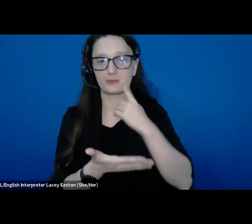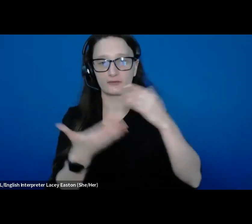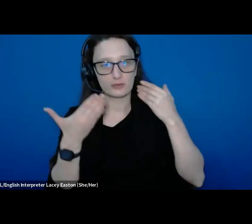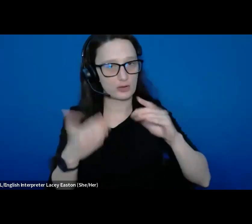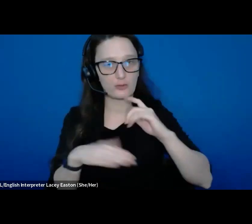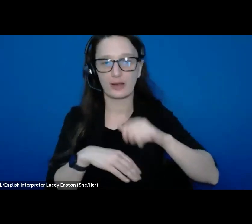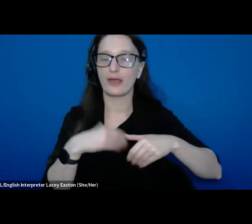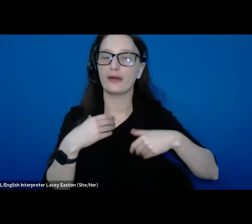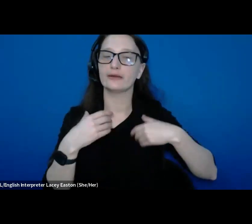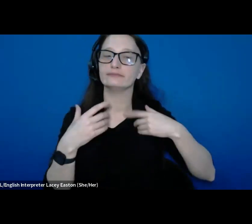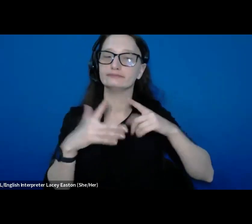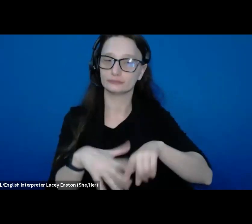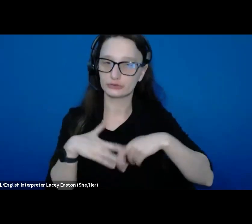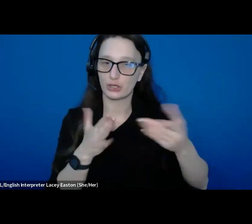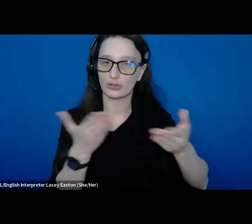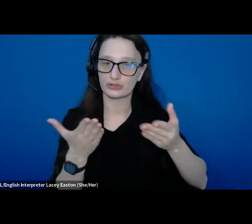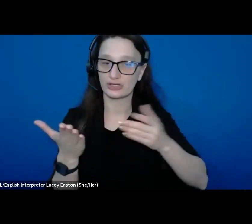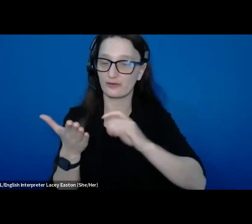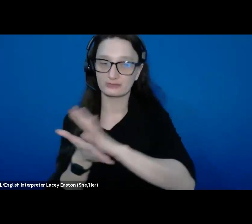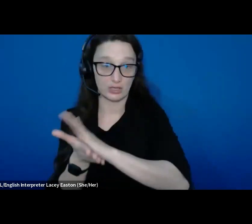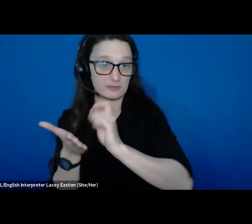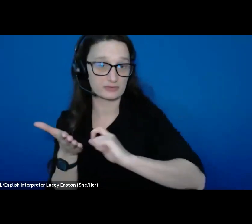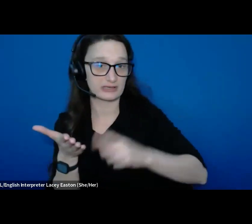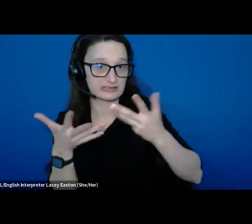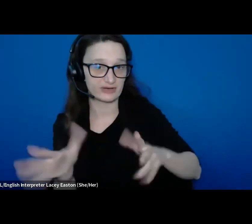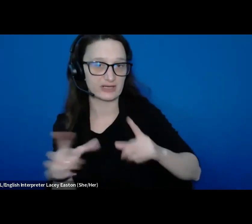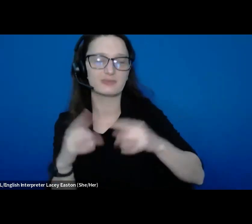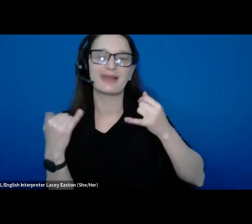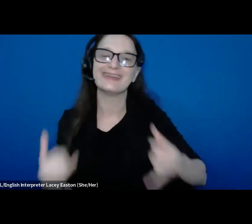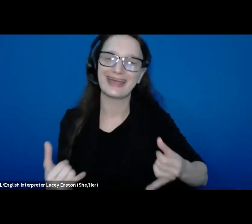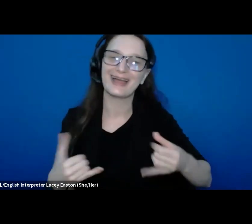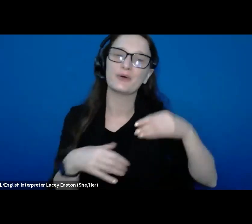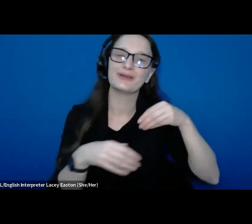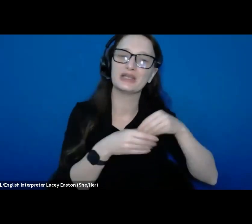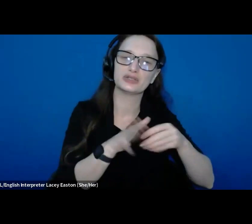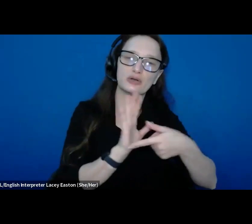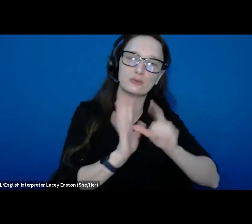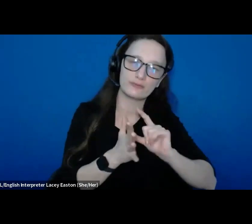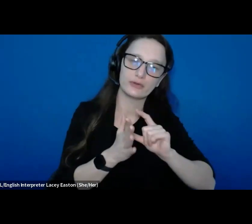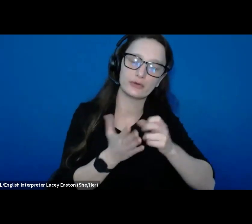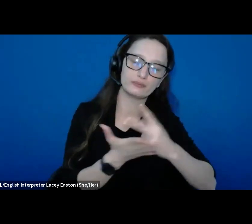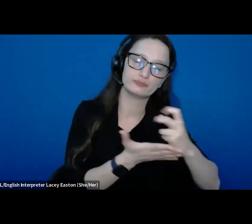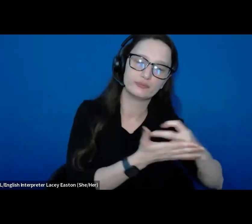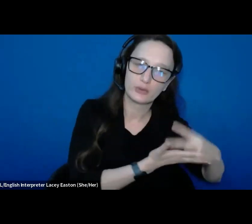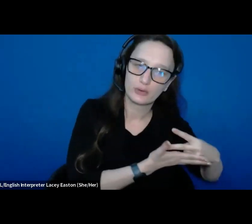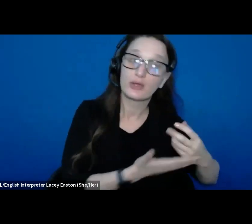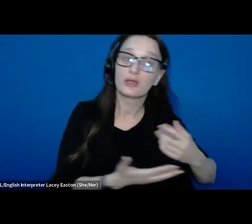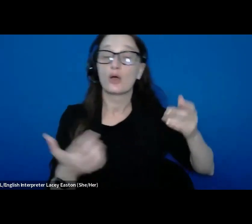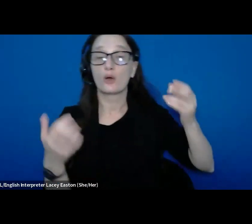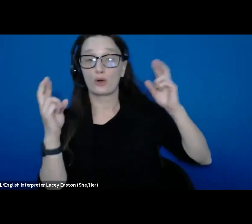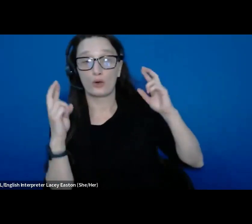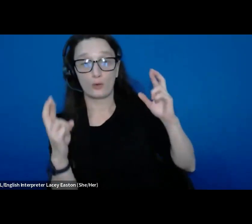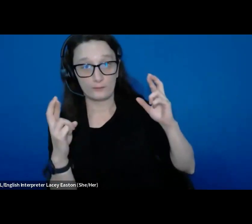service written. It's just going through their internal review. So hopefully we'll get